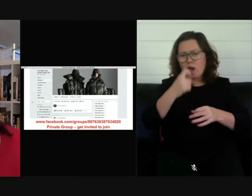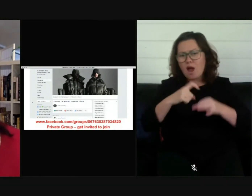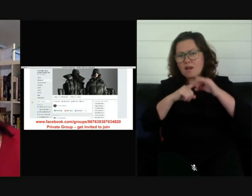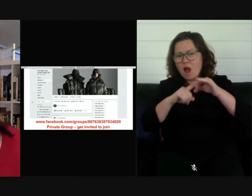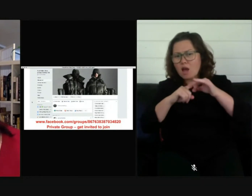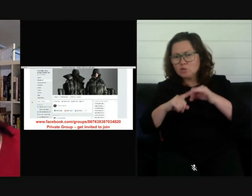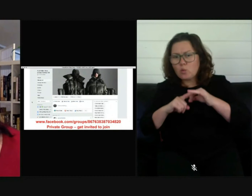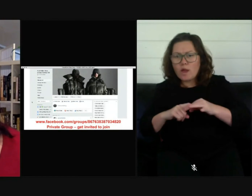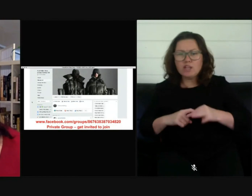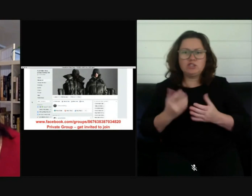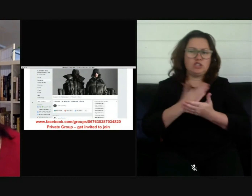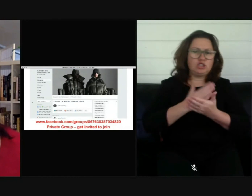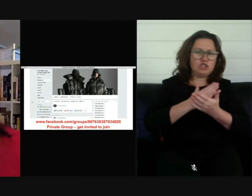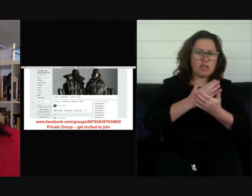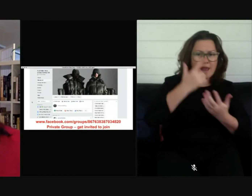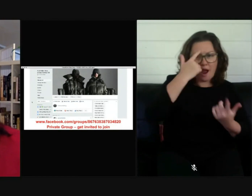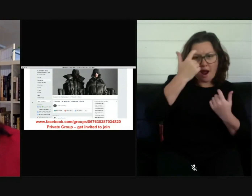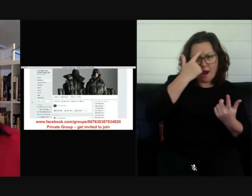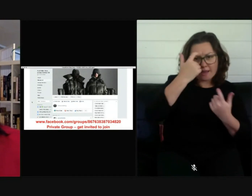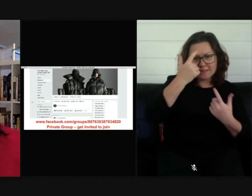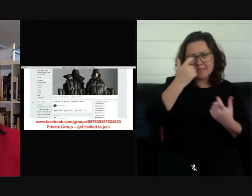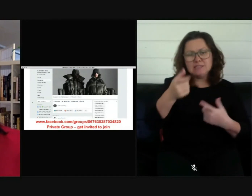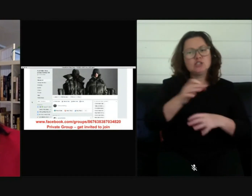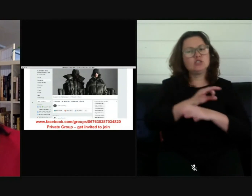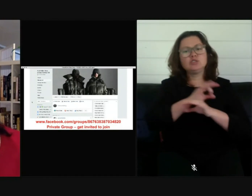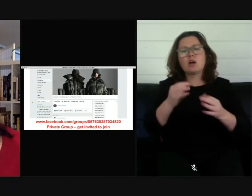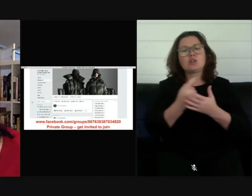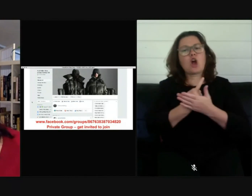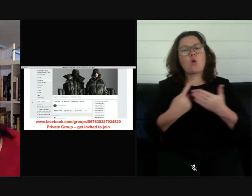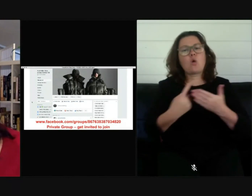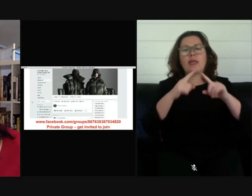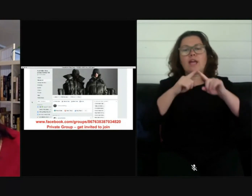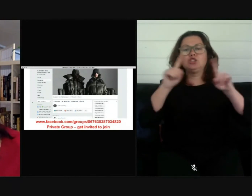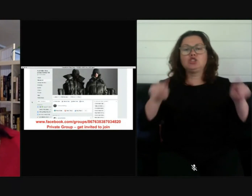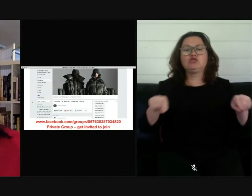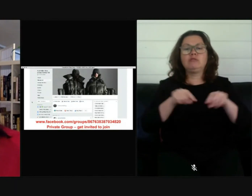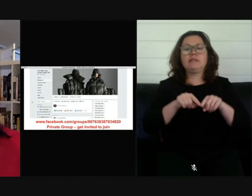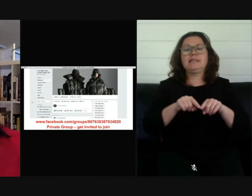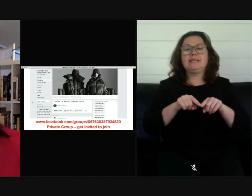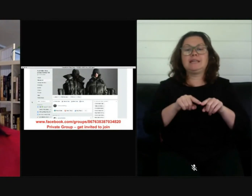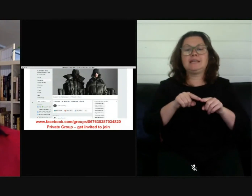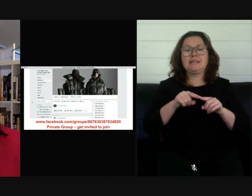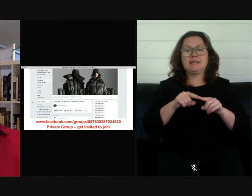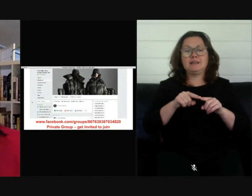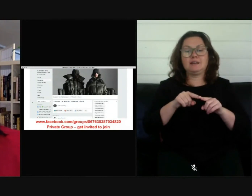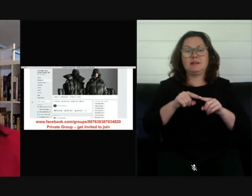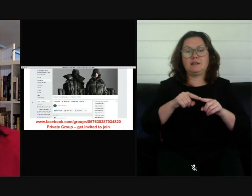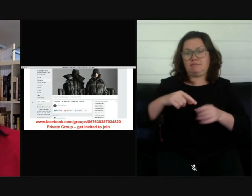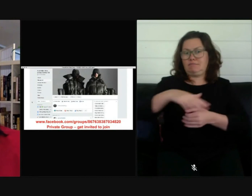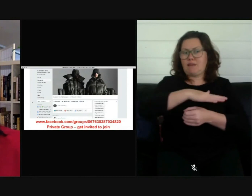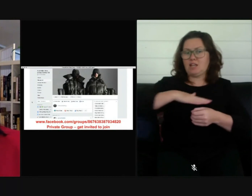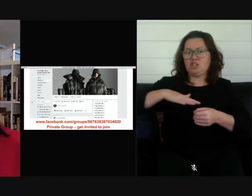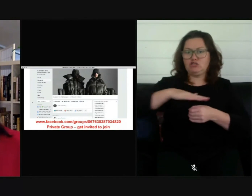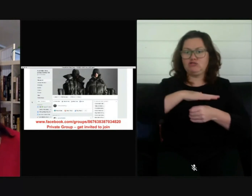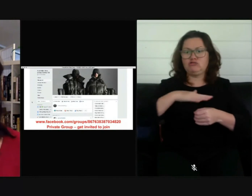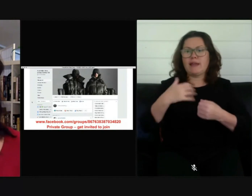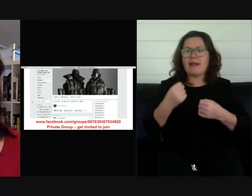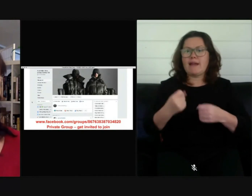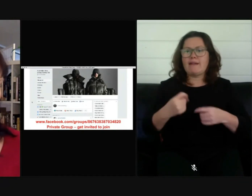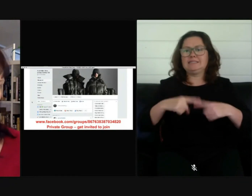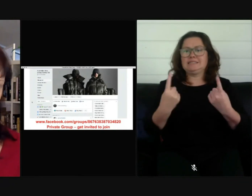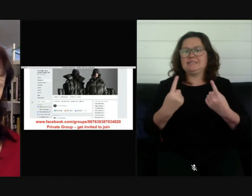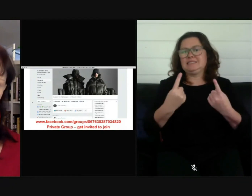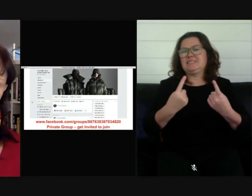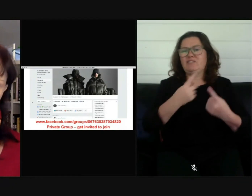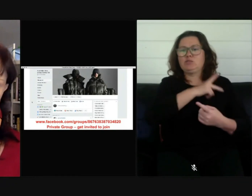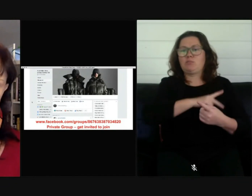outside of just the screen industry. And I believe Wendy's going to pop a link for the chat to that in the chat for you,